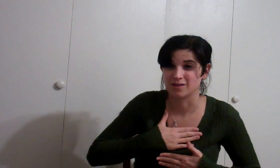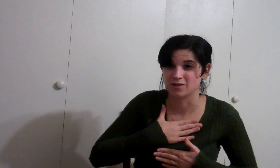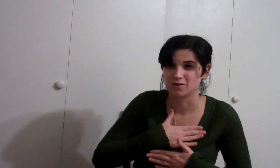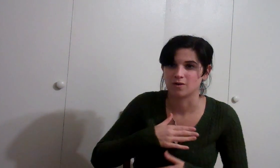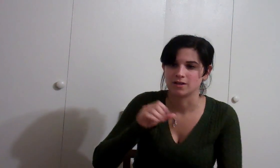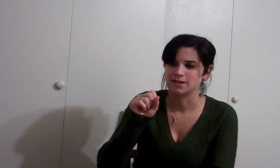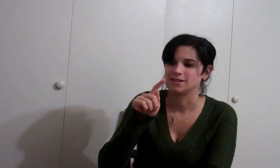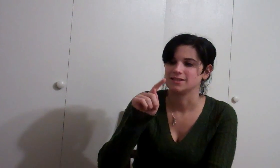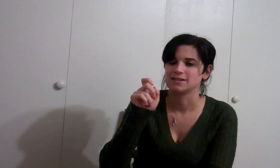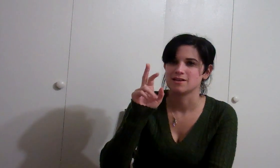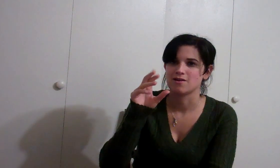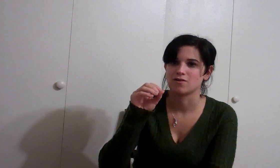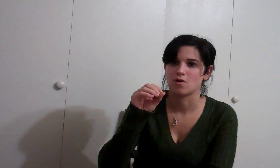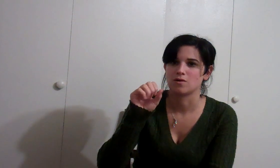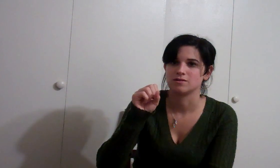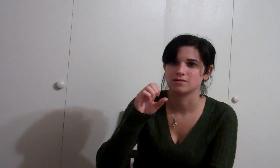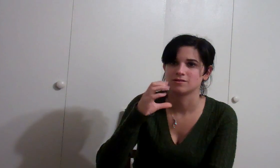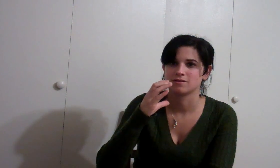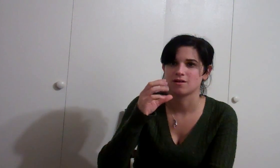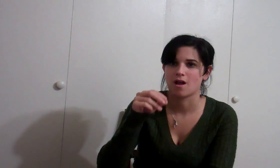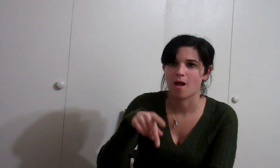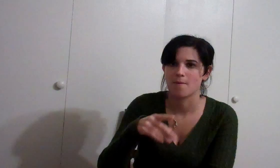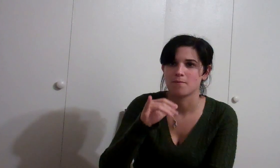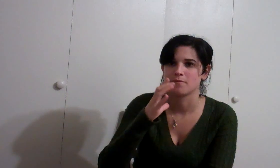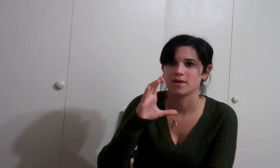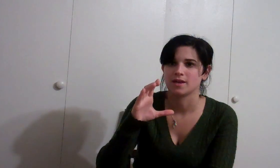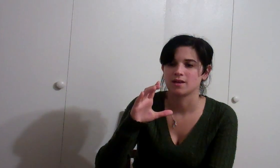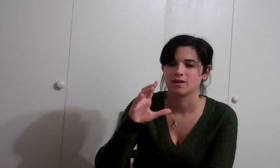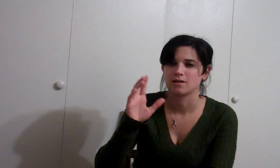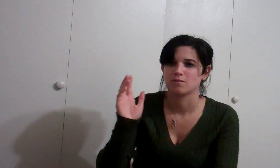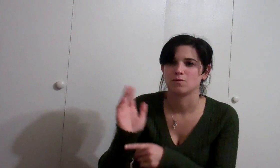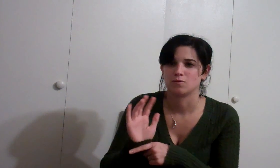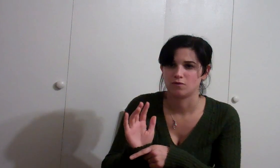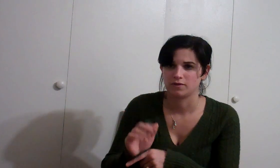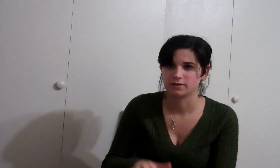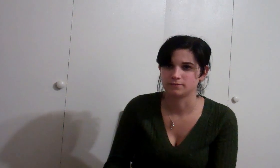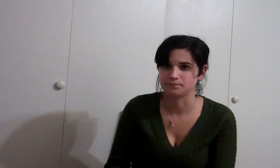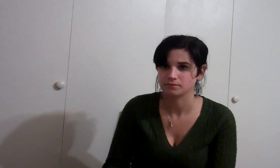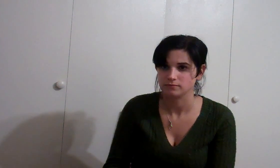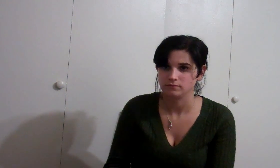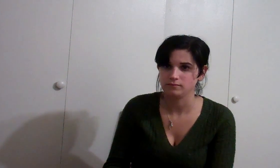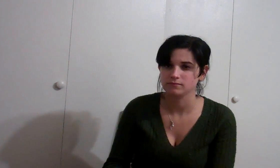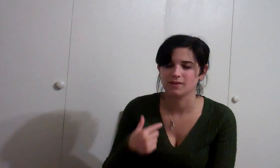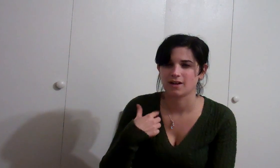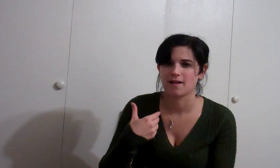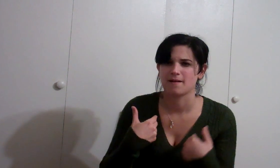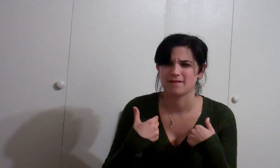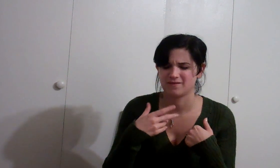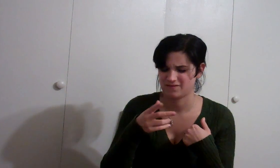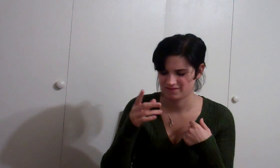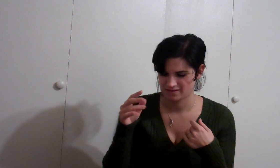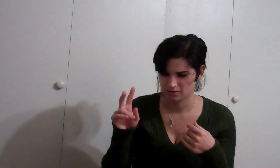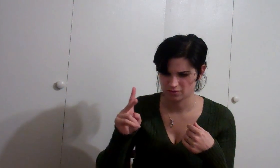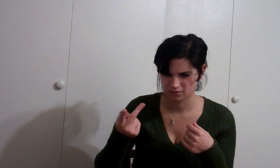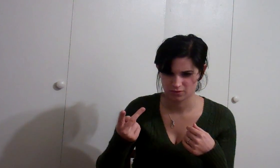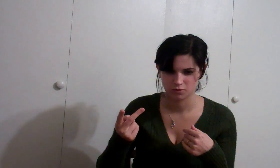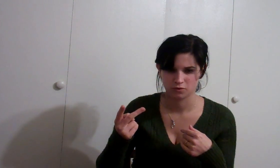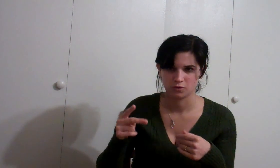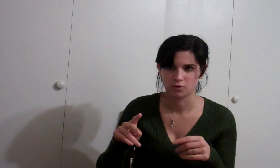do. I used to have little Victorian, those postcards that had 2 images on it. You put it in some sort of device and look